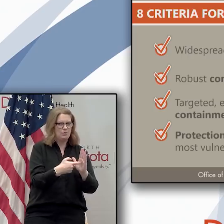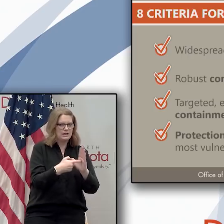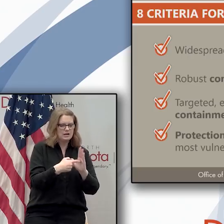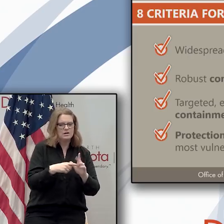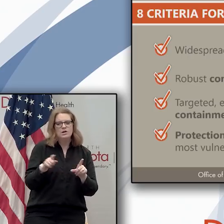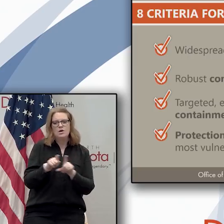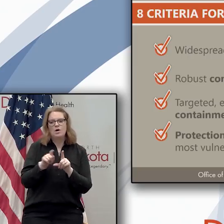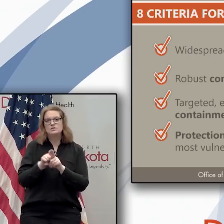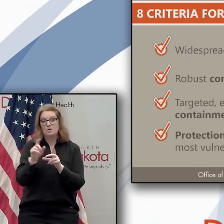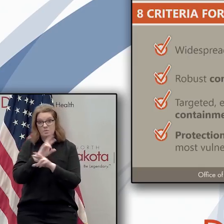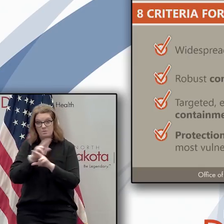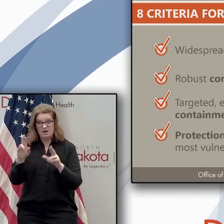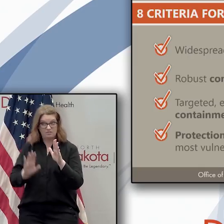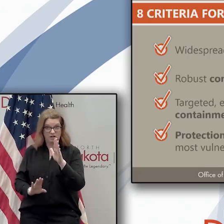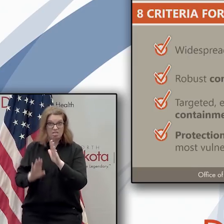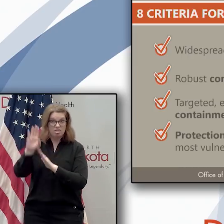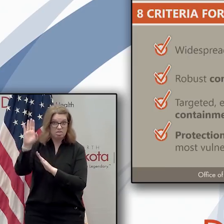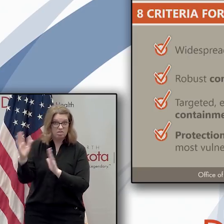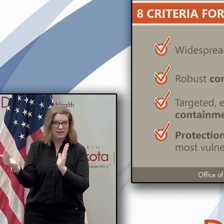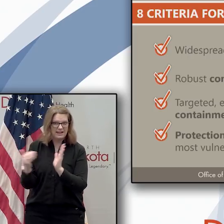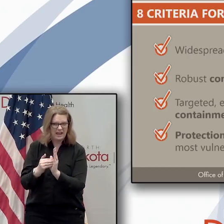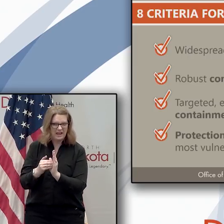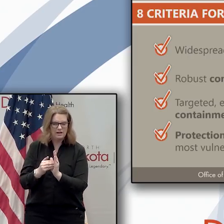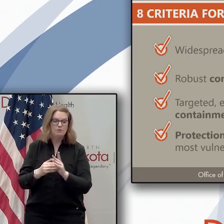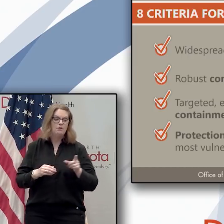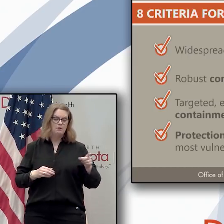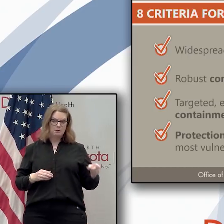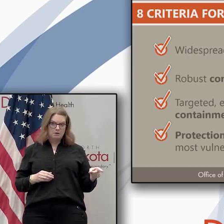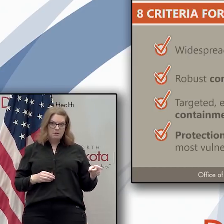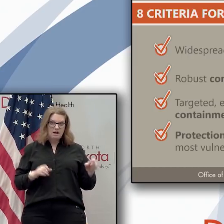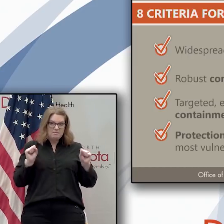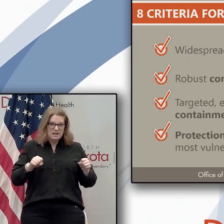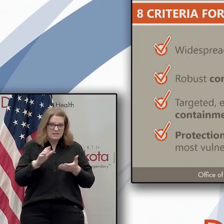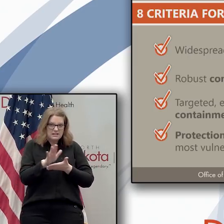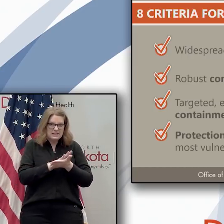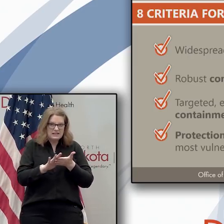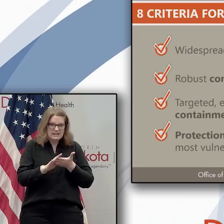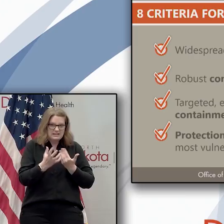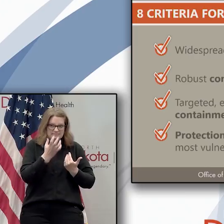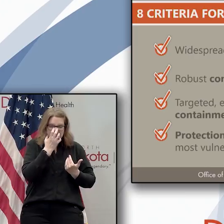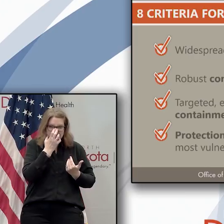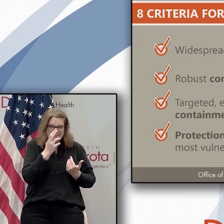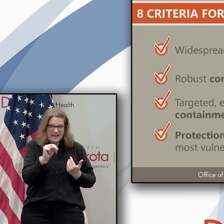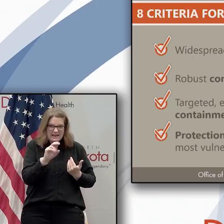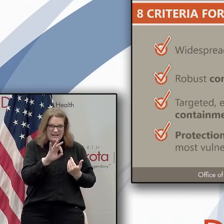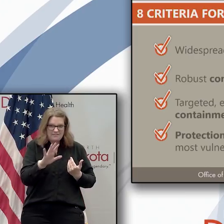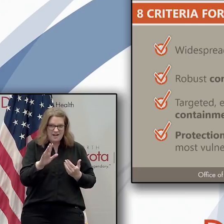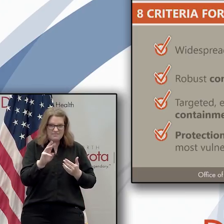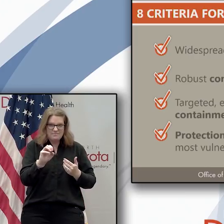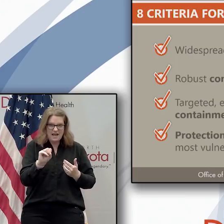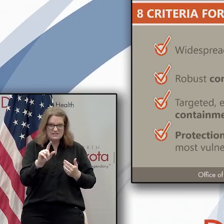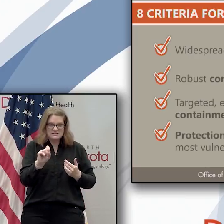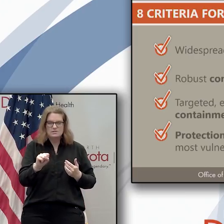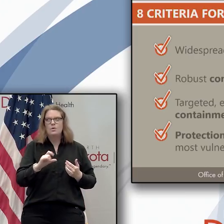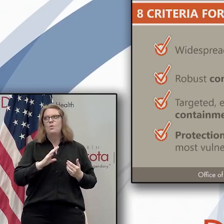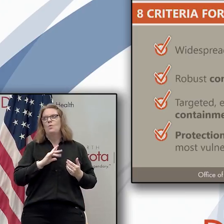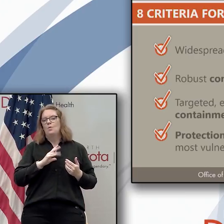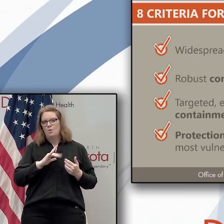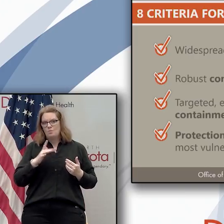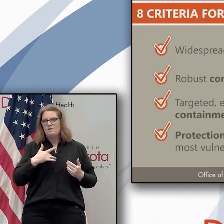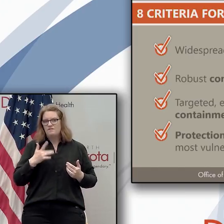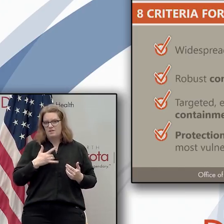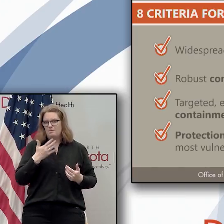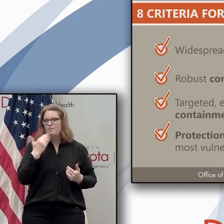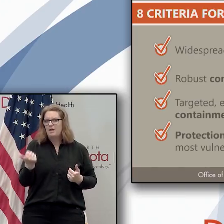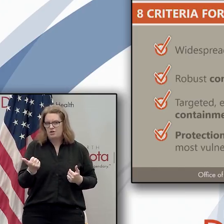for a resurgence, and having this capacity gives us the extra resilience and confidence that